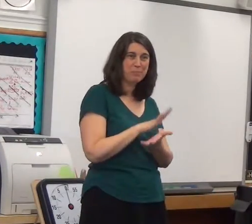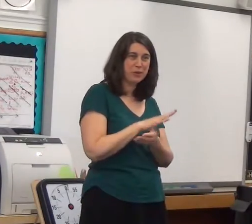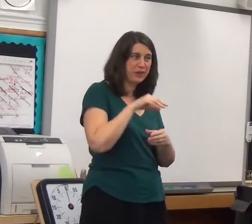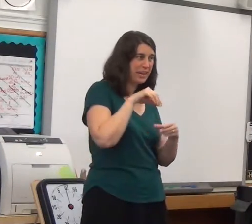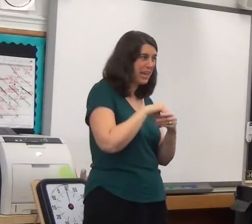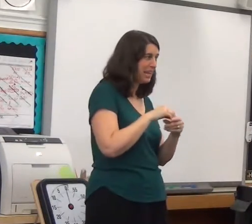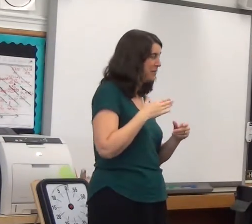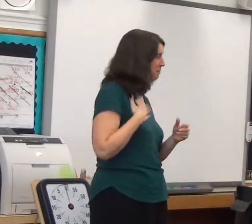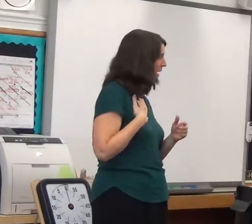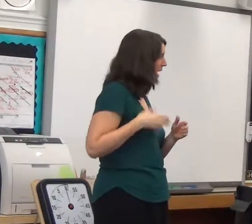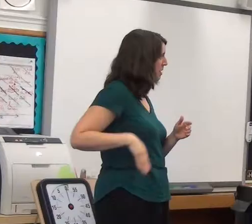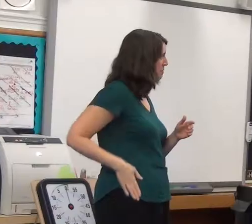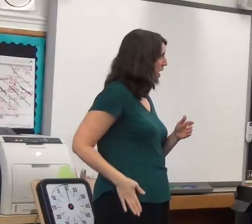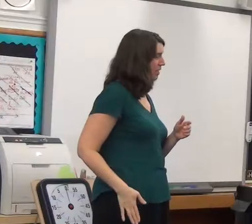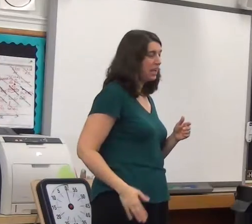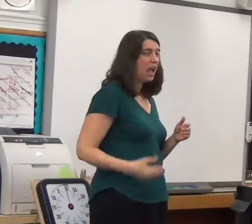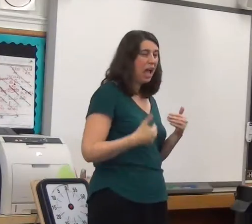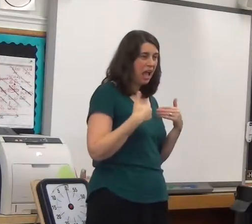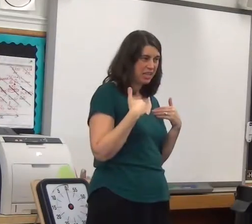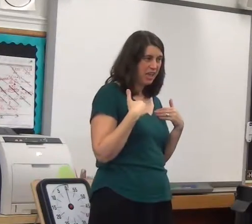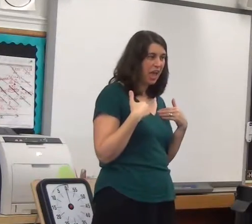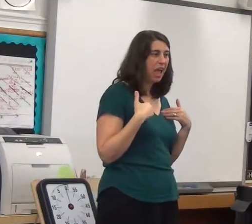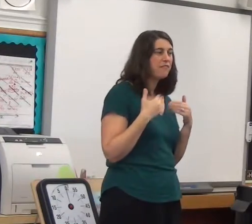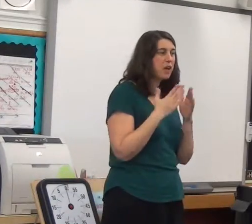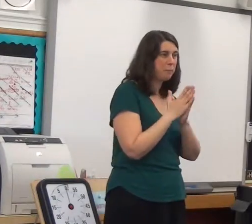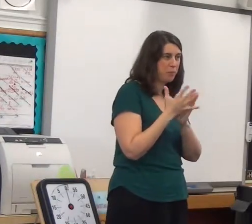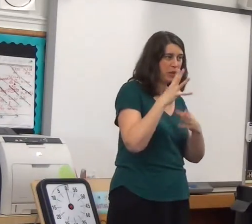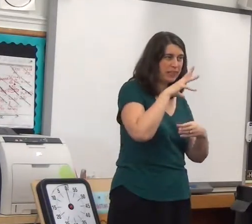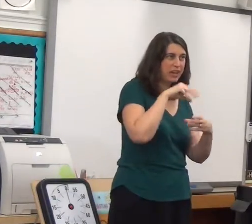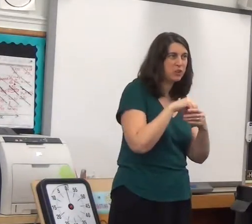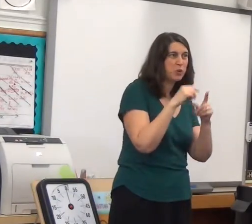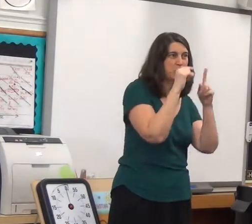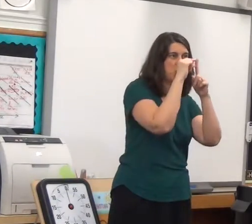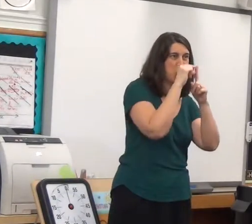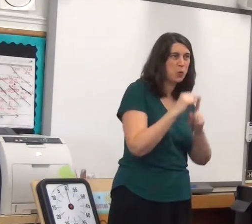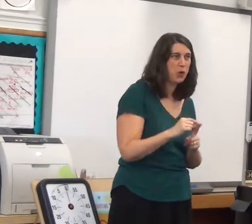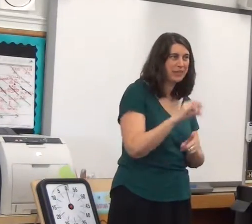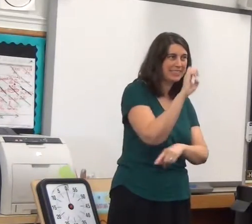inside my pocket, we have...